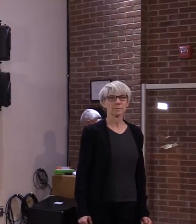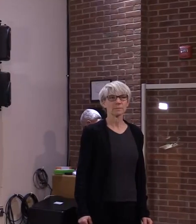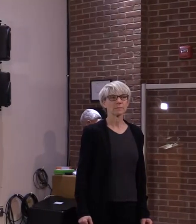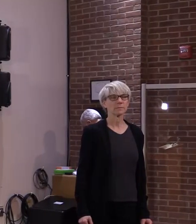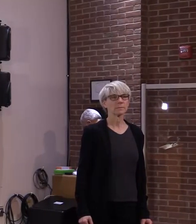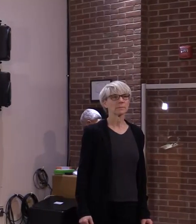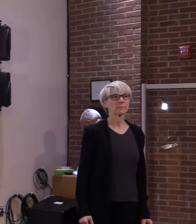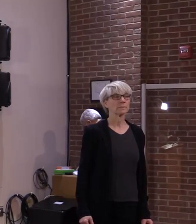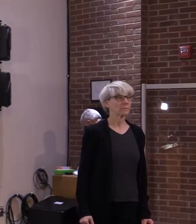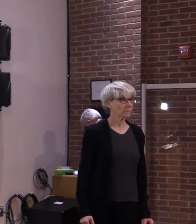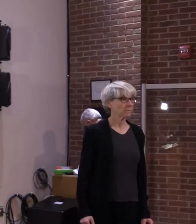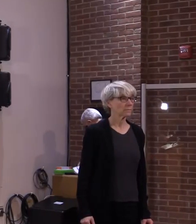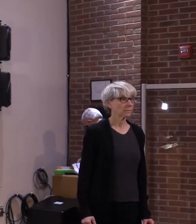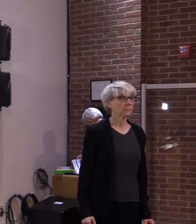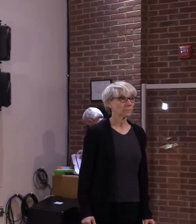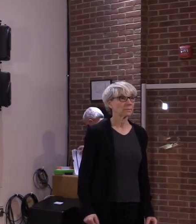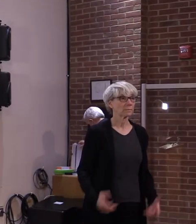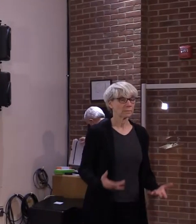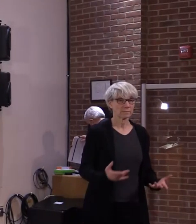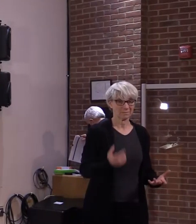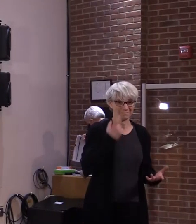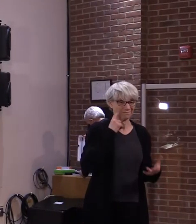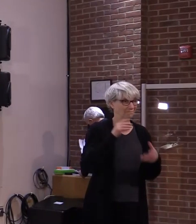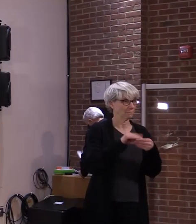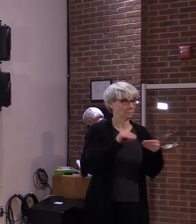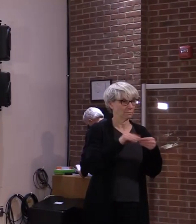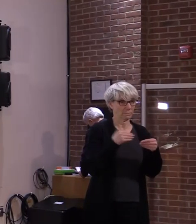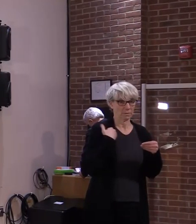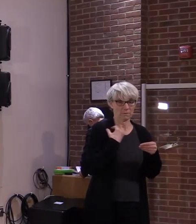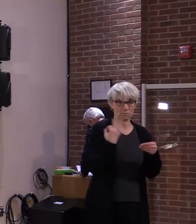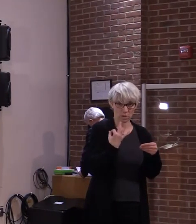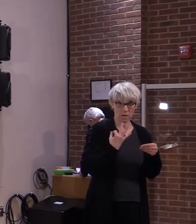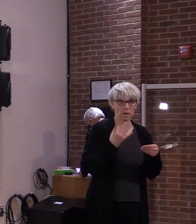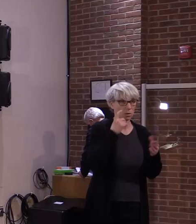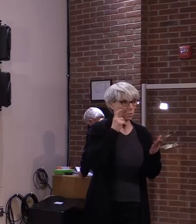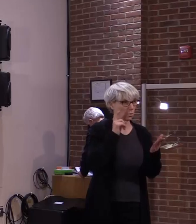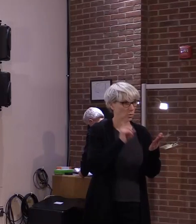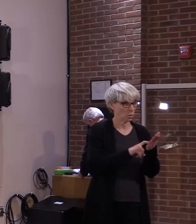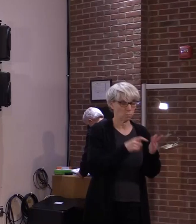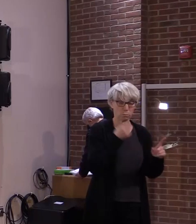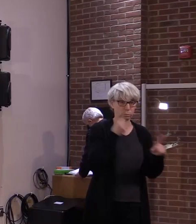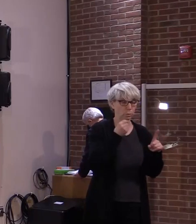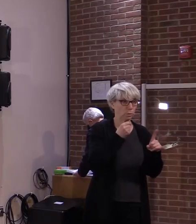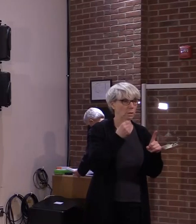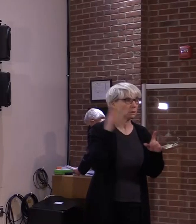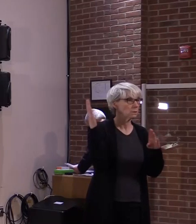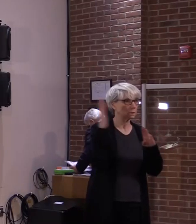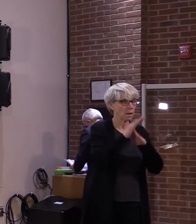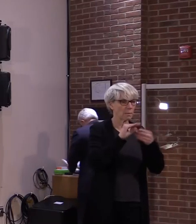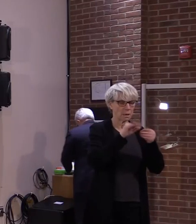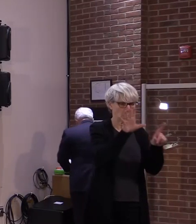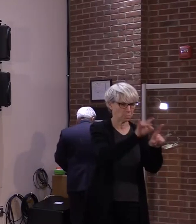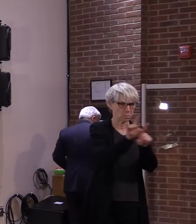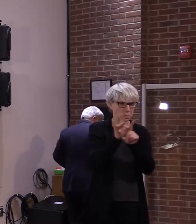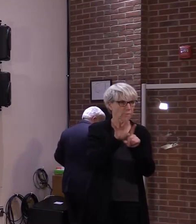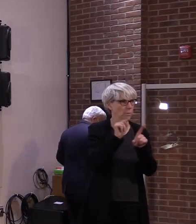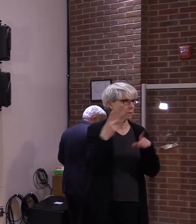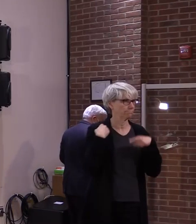As you just heard, we noted on Friday a higher number of cases reported in a single day than we'd been seeing here in